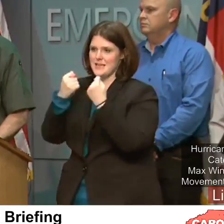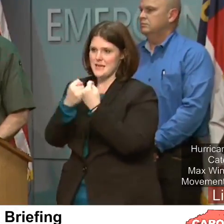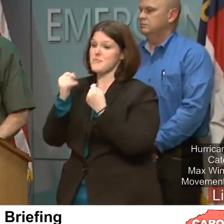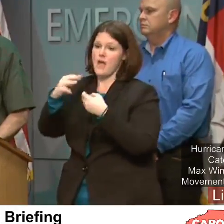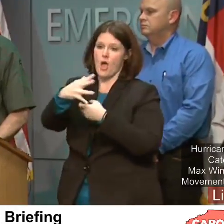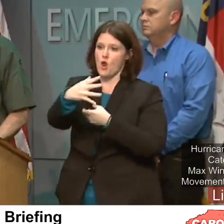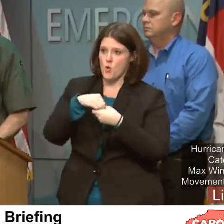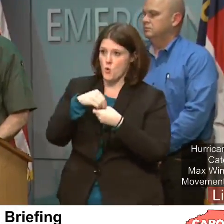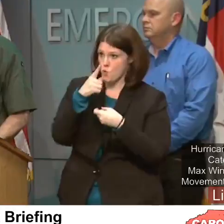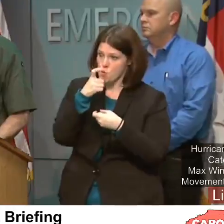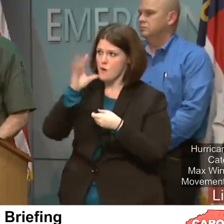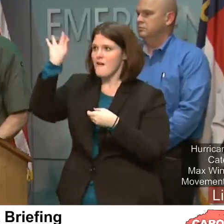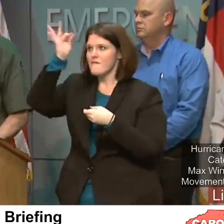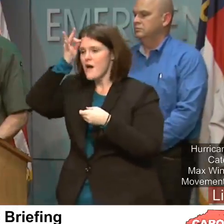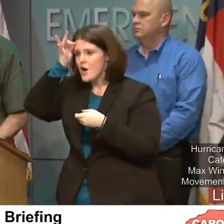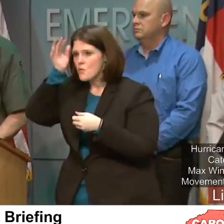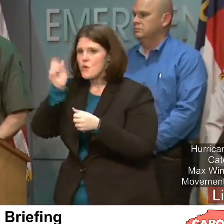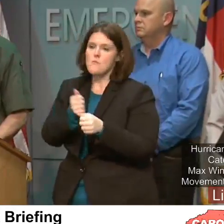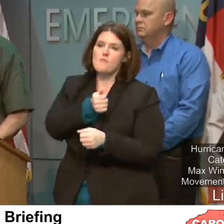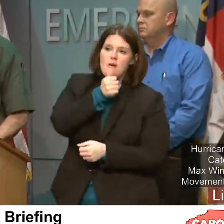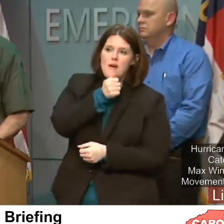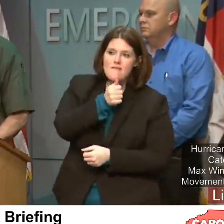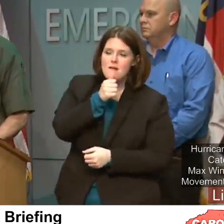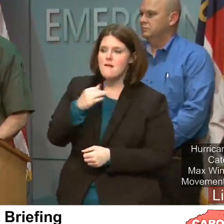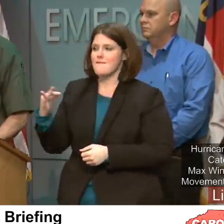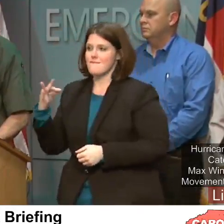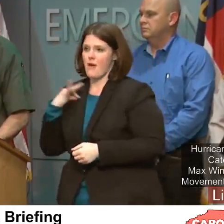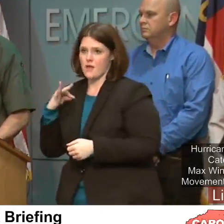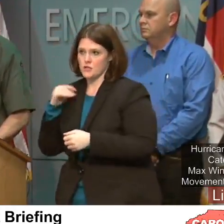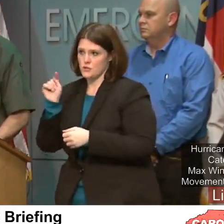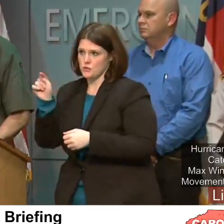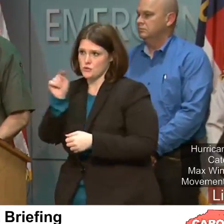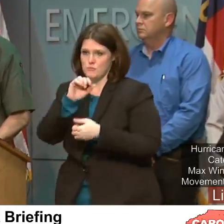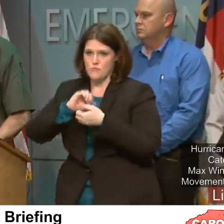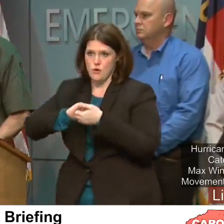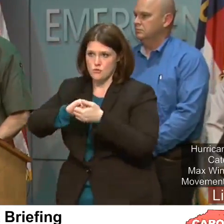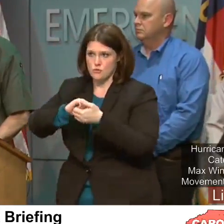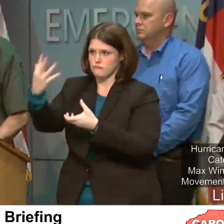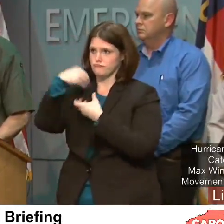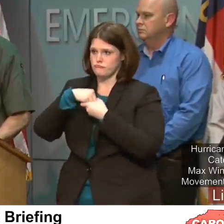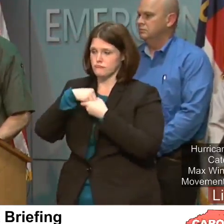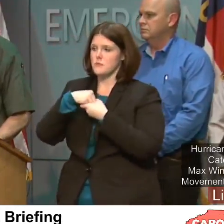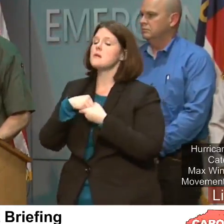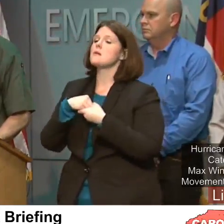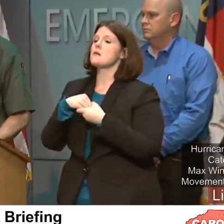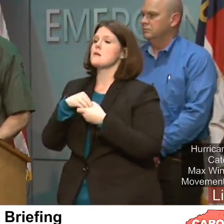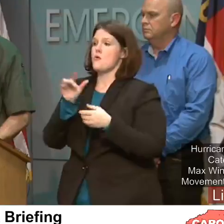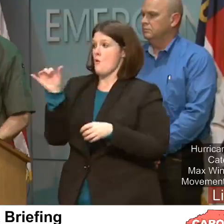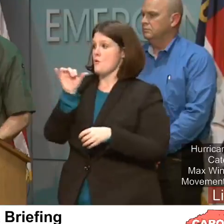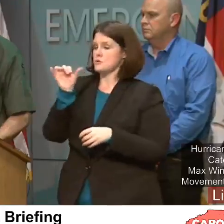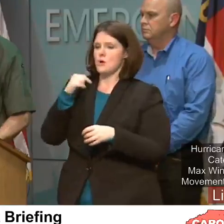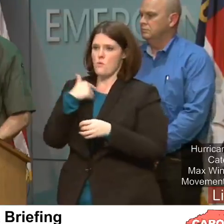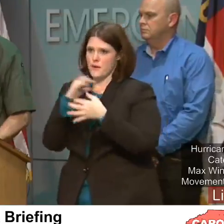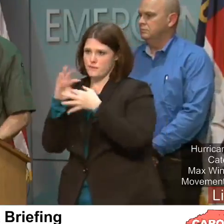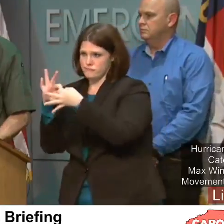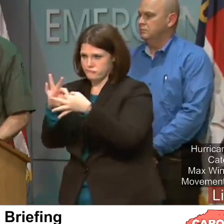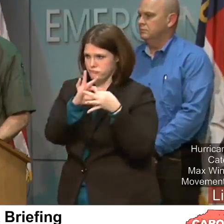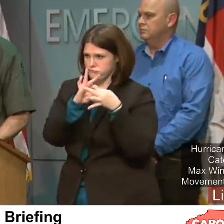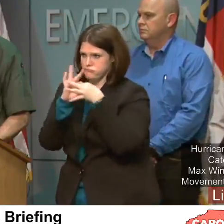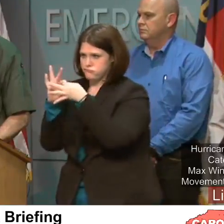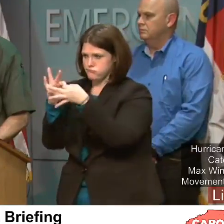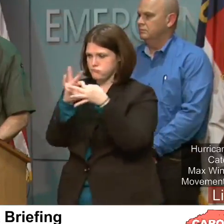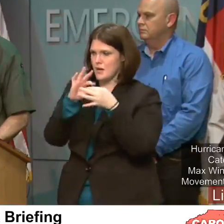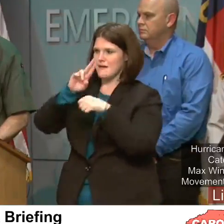our federal, private sector, and volunteer partners. We're also in close coordination by the hour with the